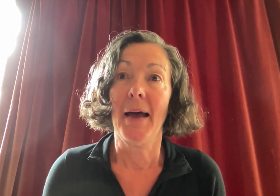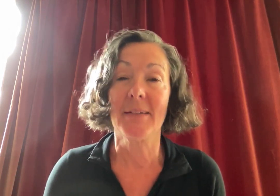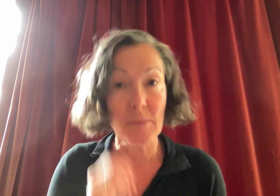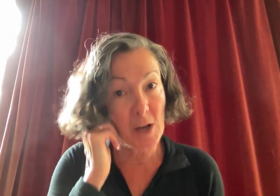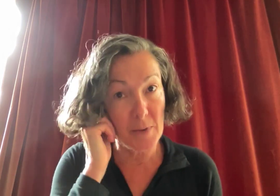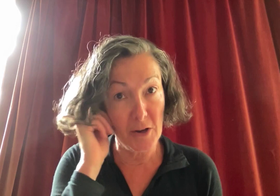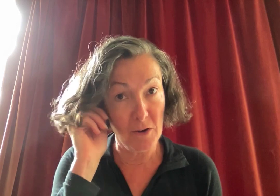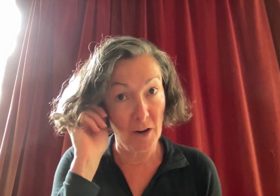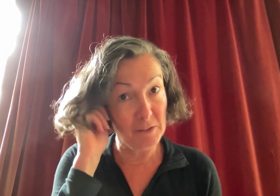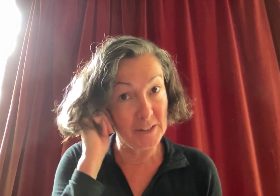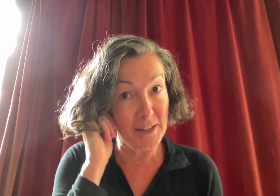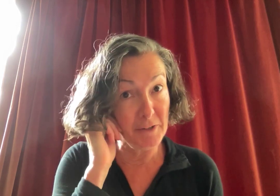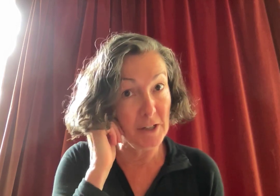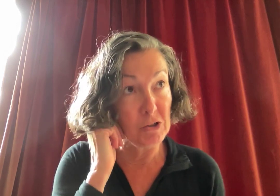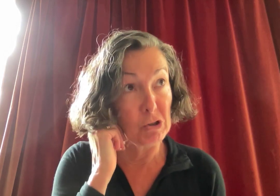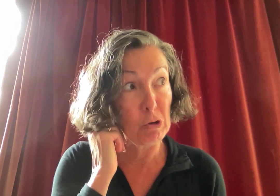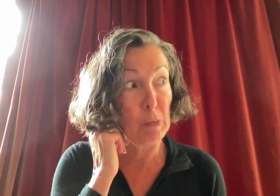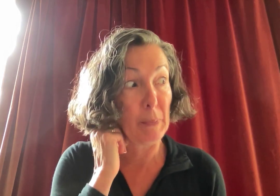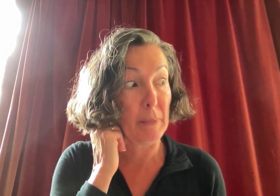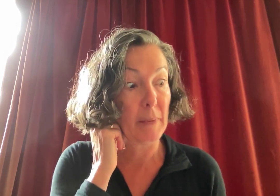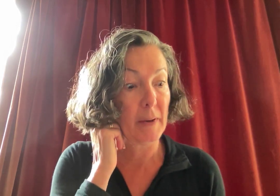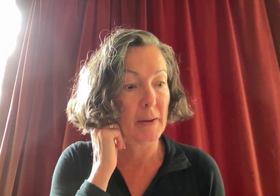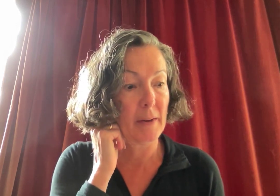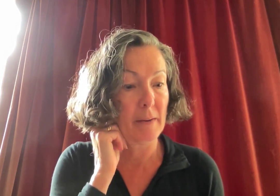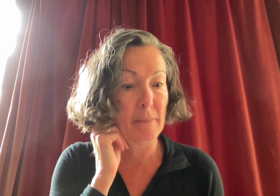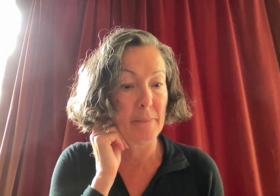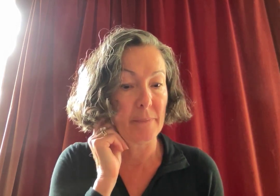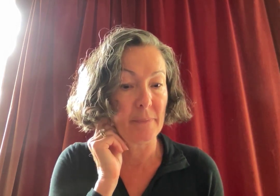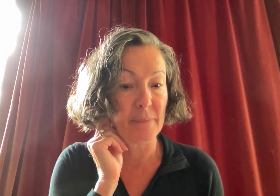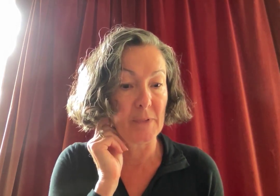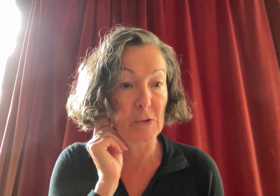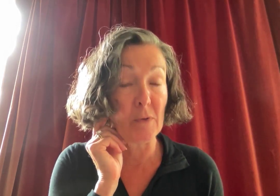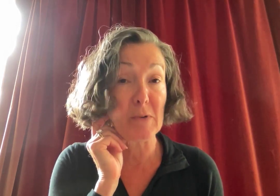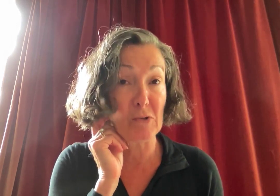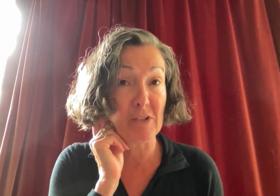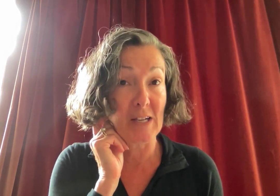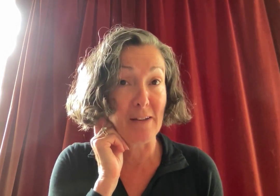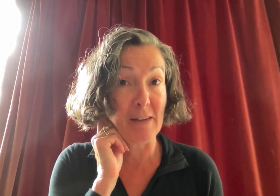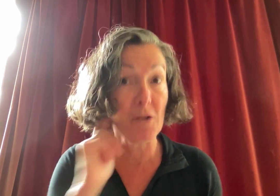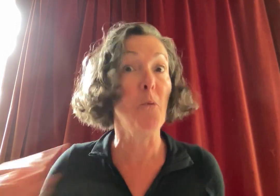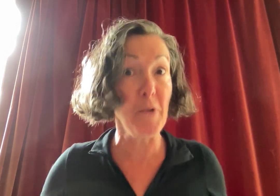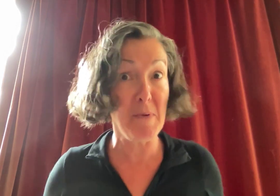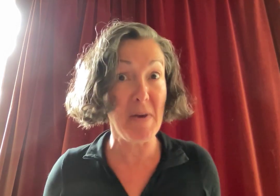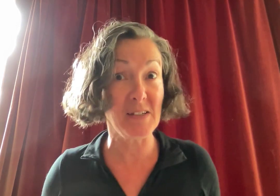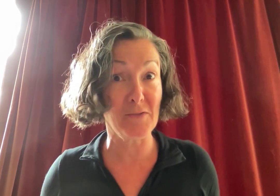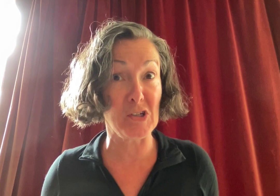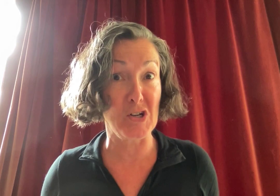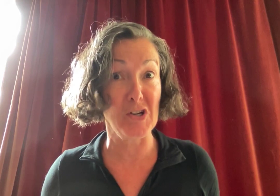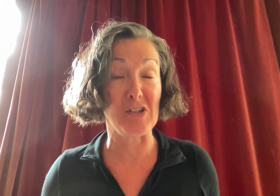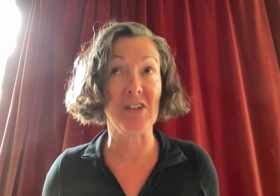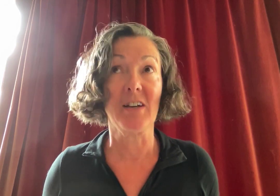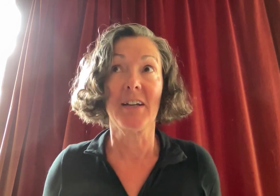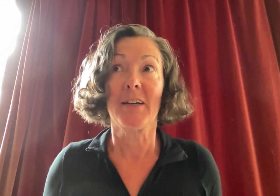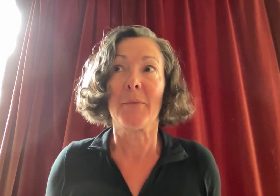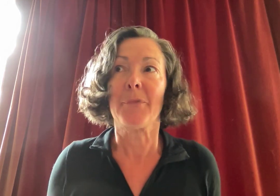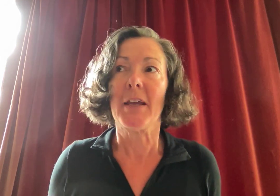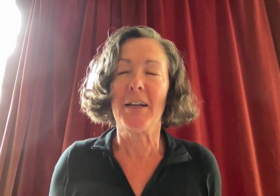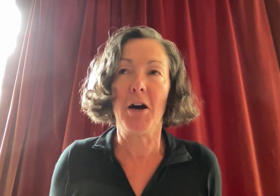And some time ago, I was given a job doing my storytelling thing with my massive skirt in a kind